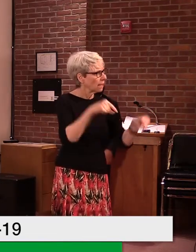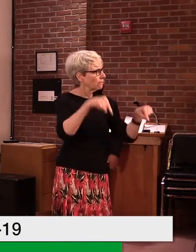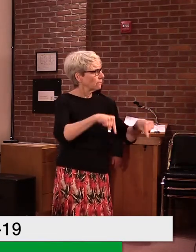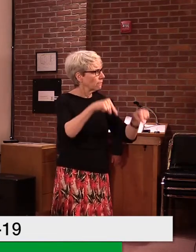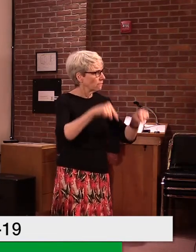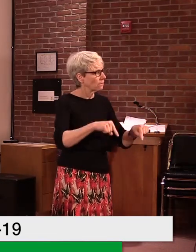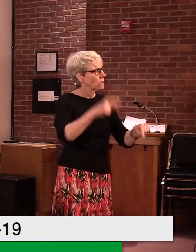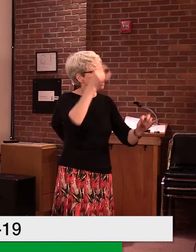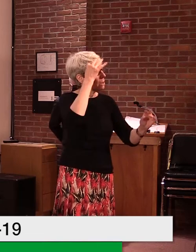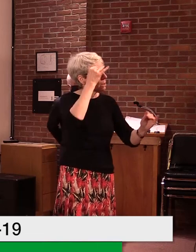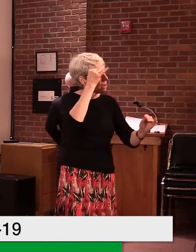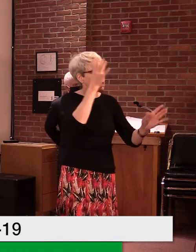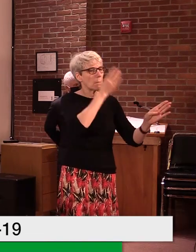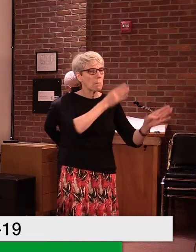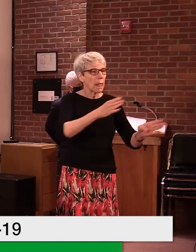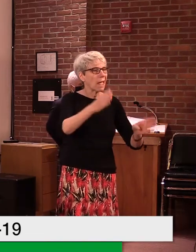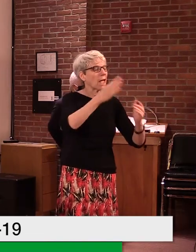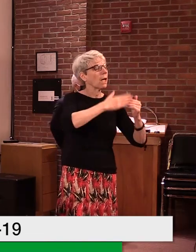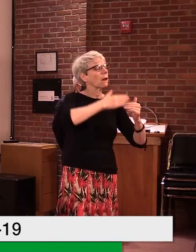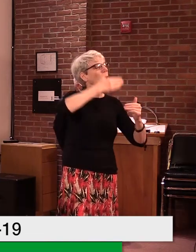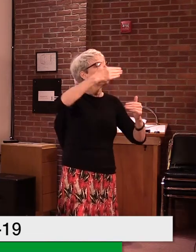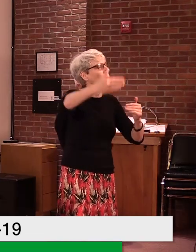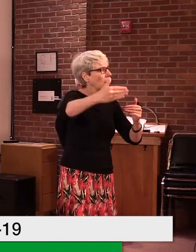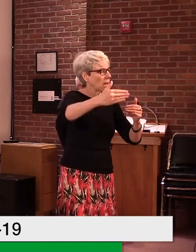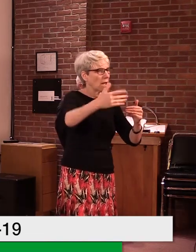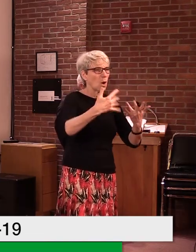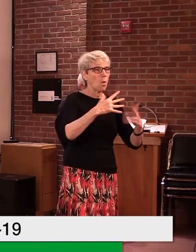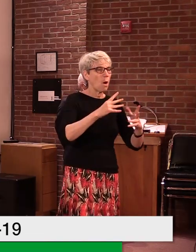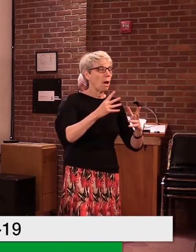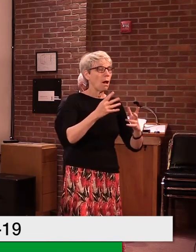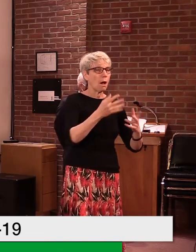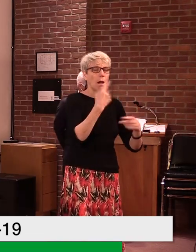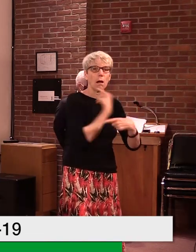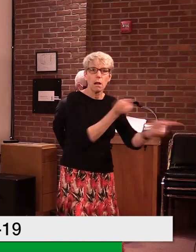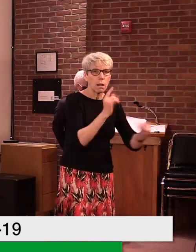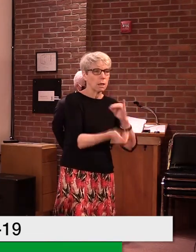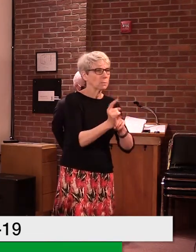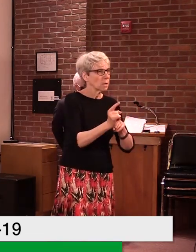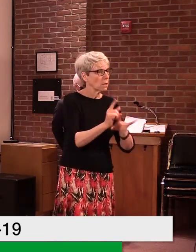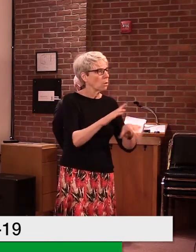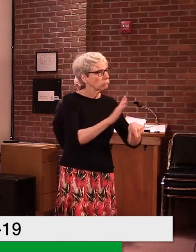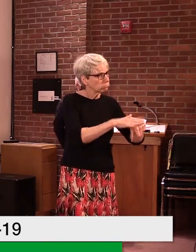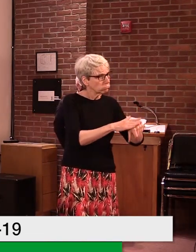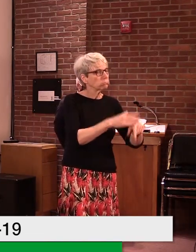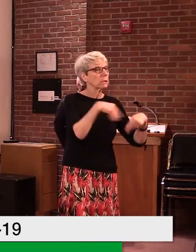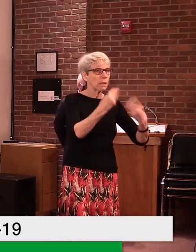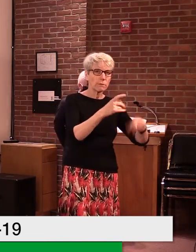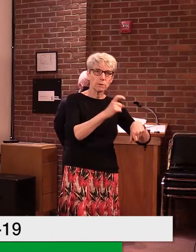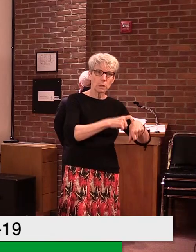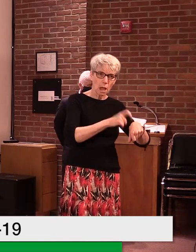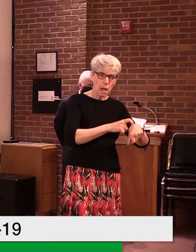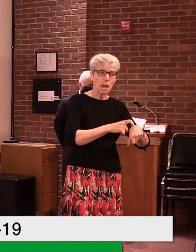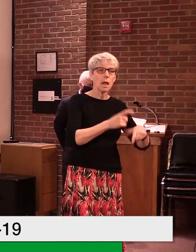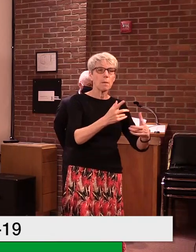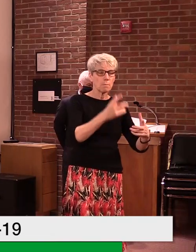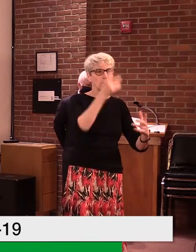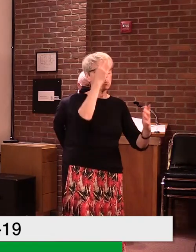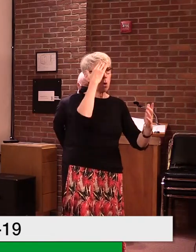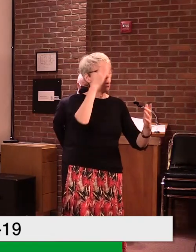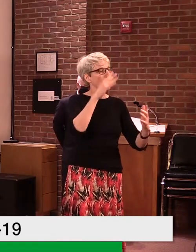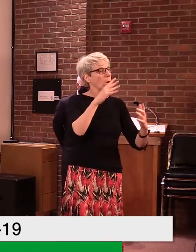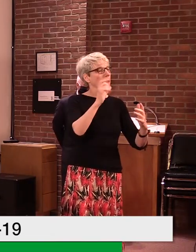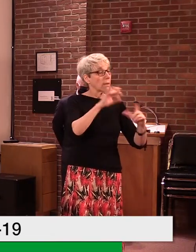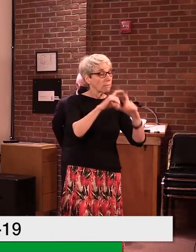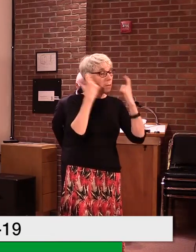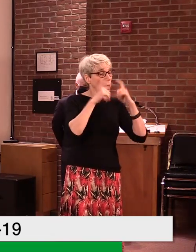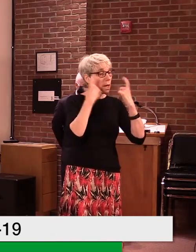proactive, trying to forecast what's happening and trying to prevent some transmission of the virus if we